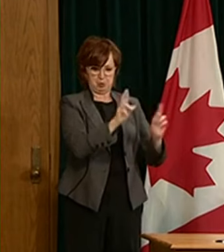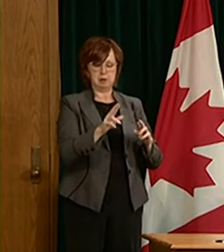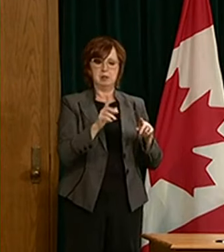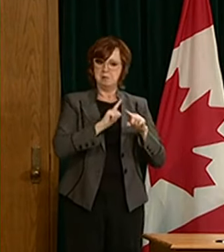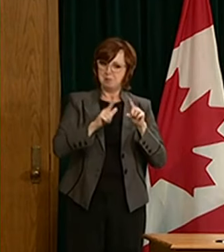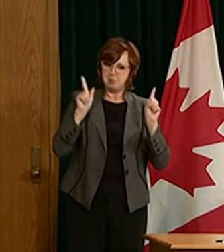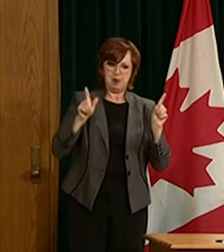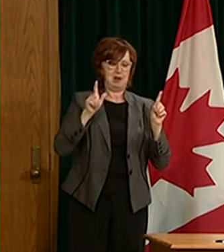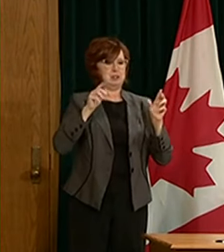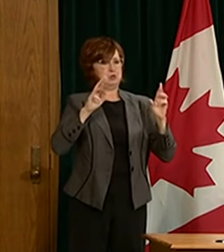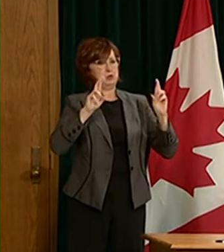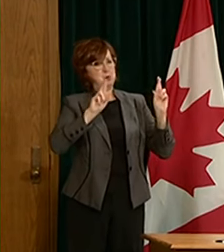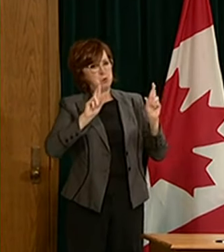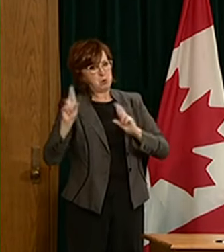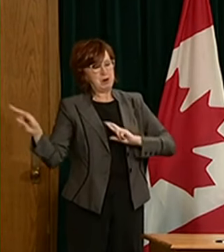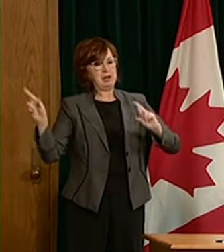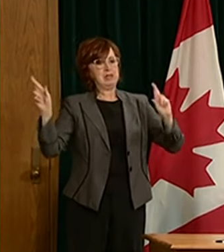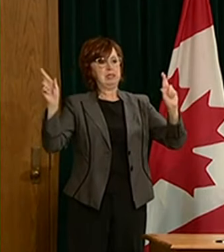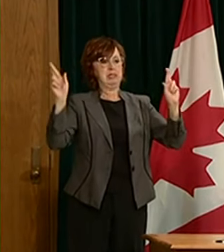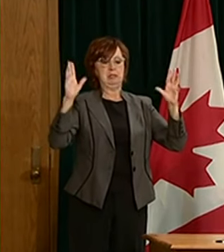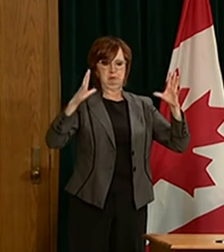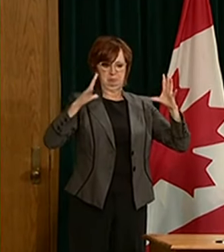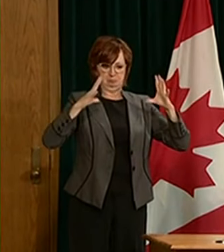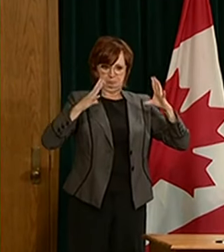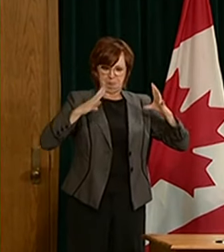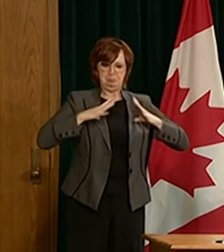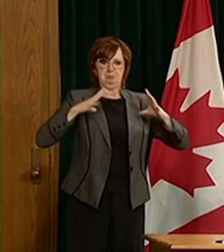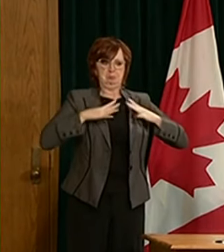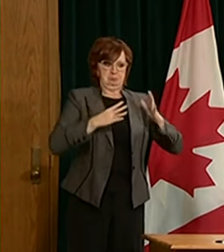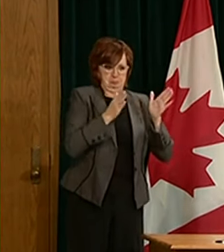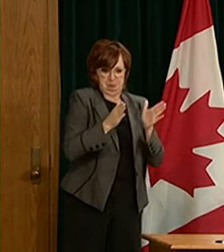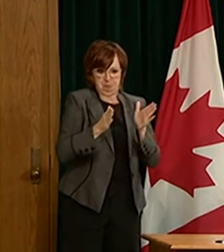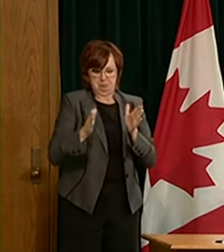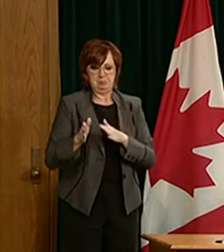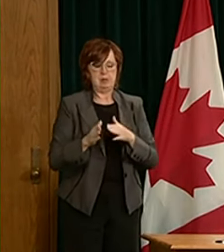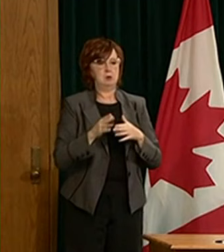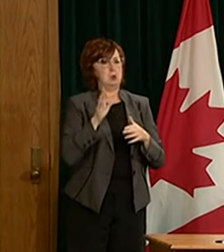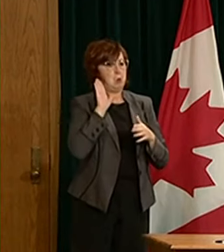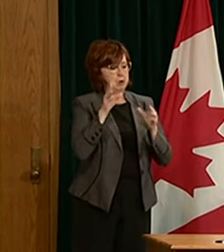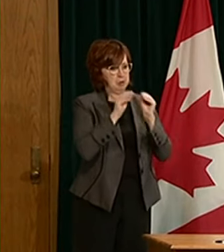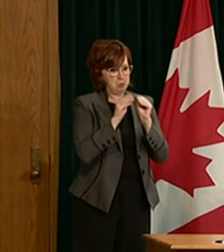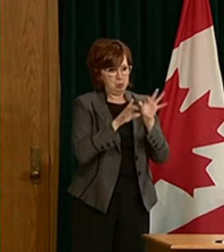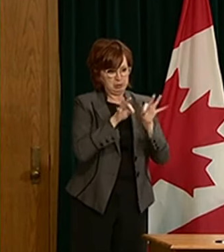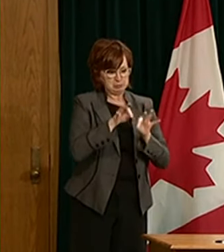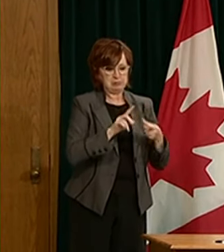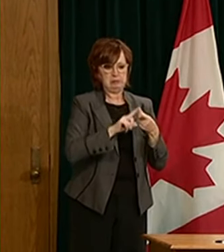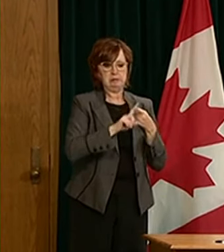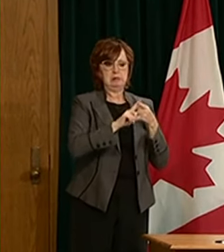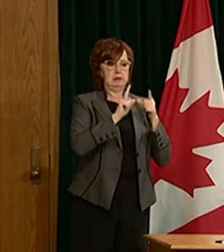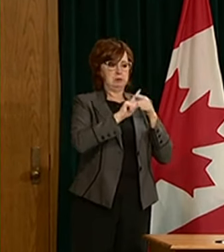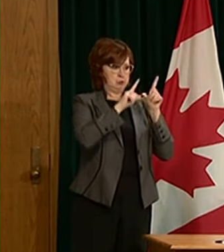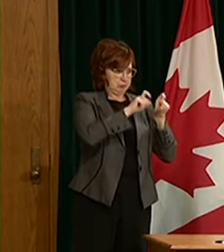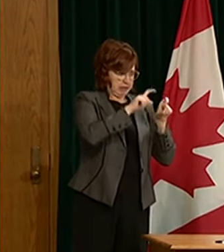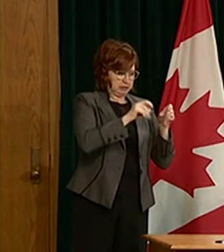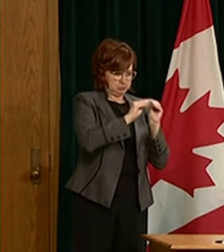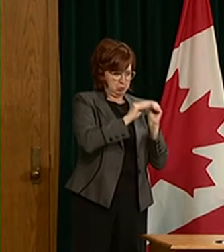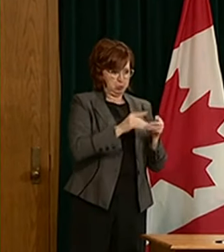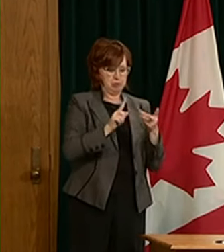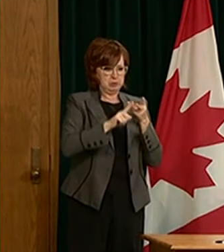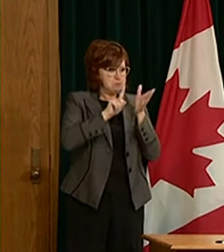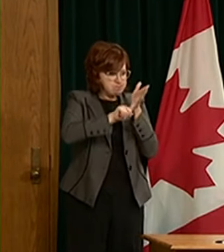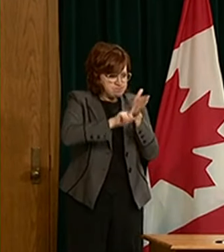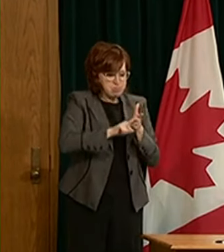you will hear that we are taking continuing action on testing, contract tracing, population health measures that will continue to